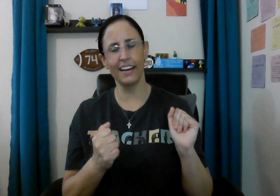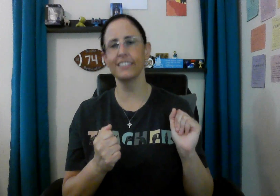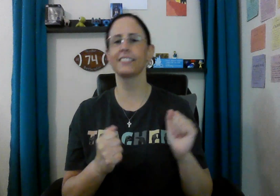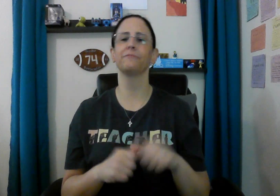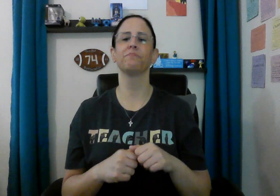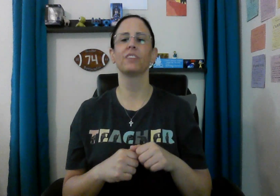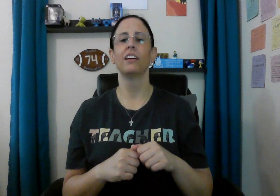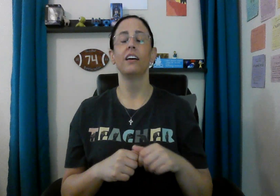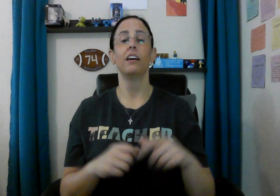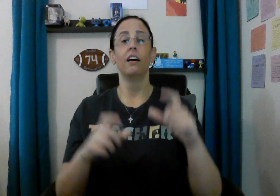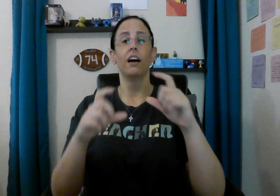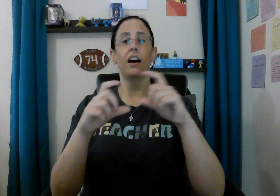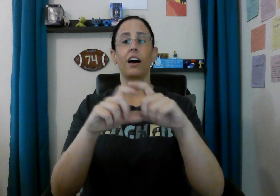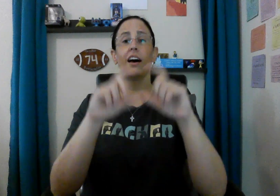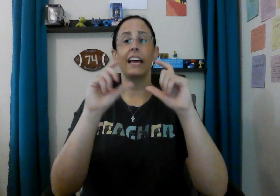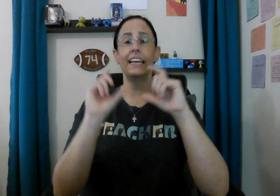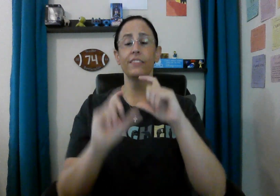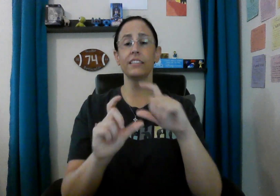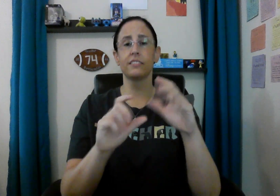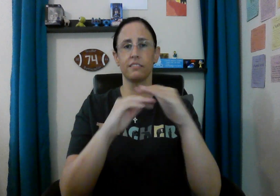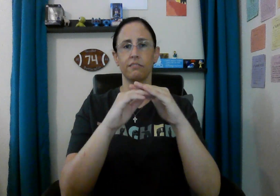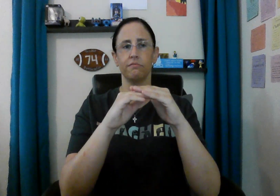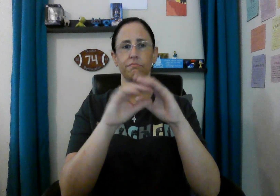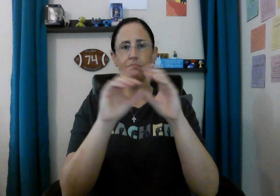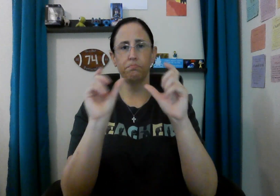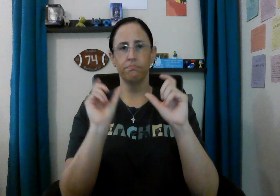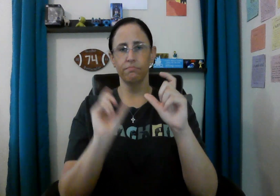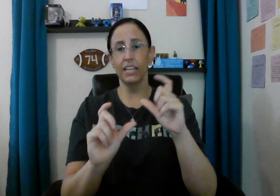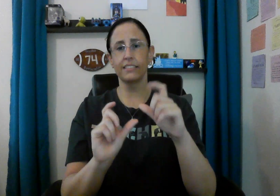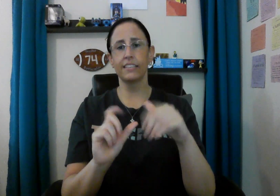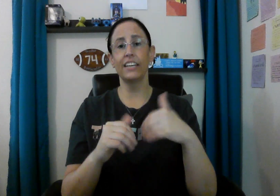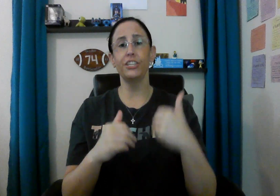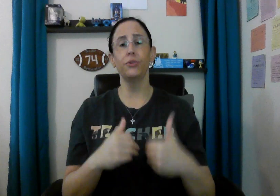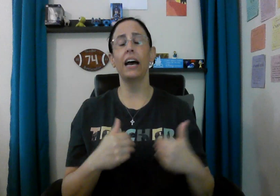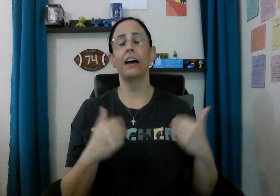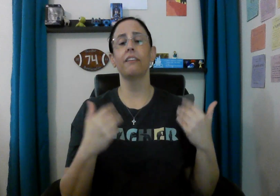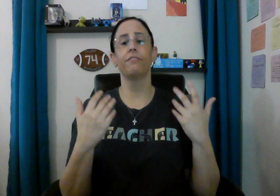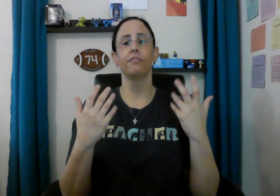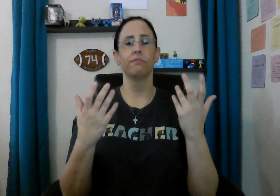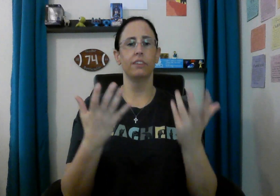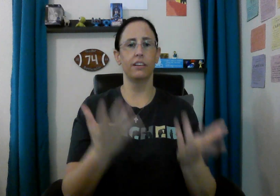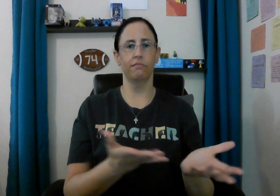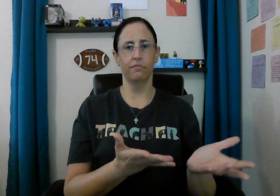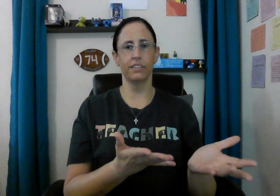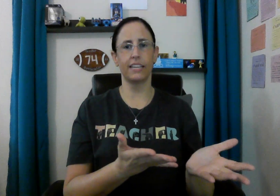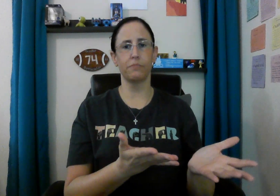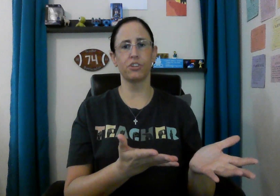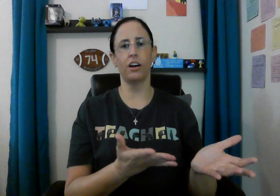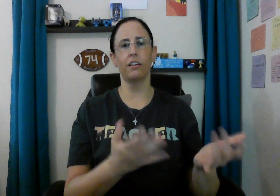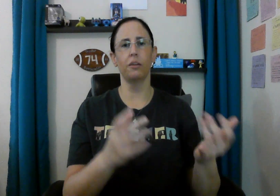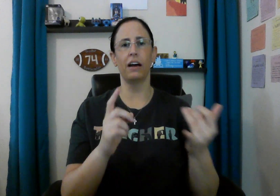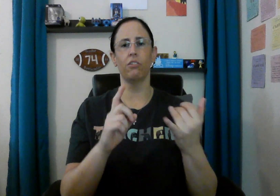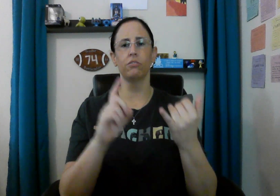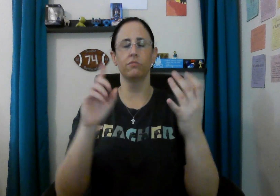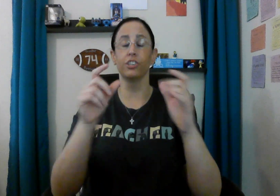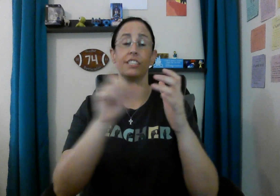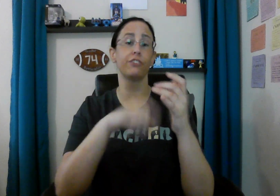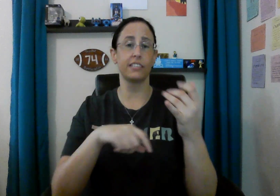ask. In this lesson, they do have a snapshot about, or different